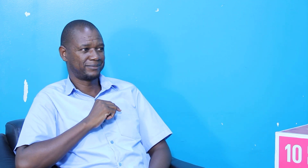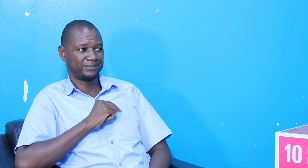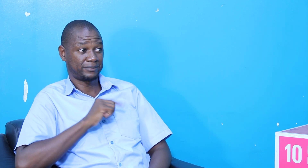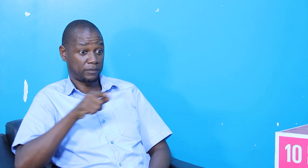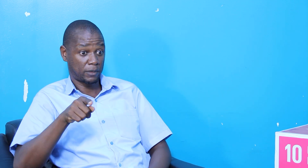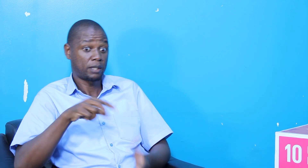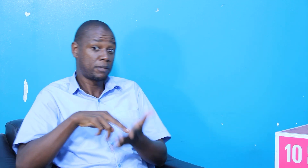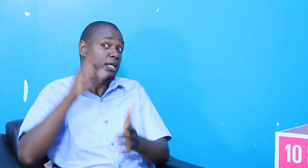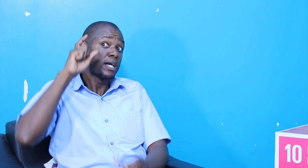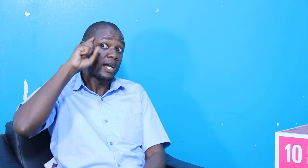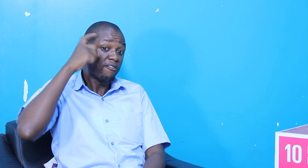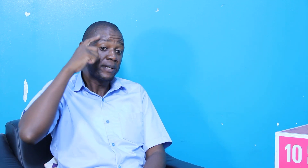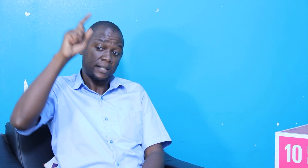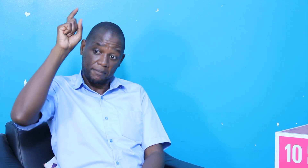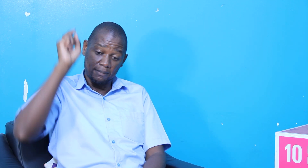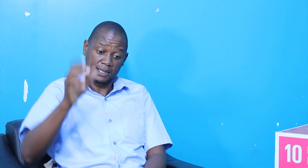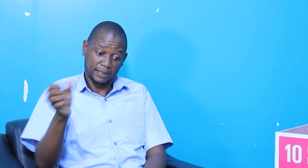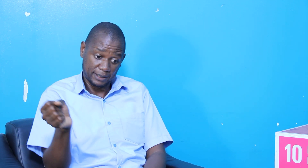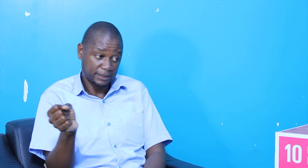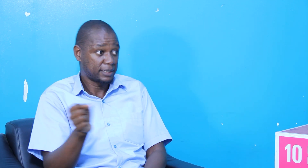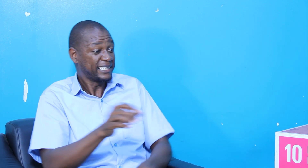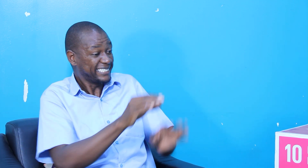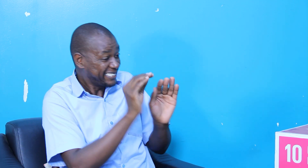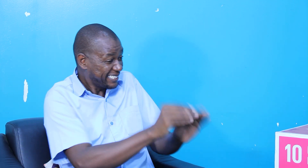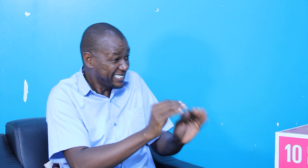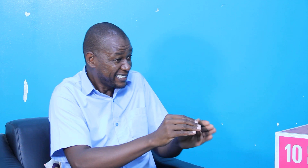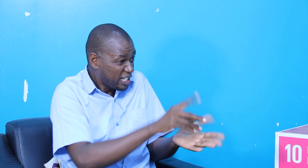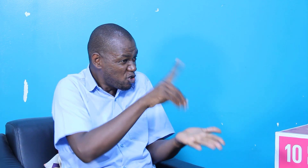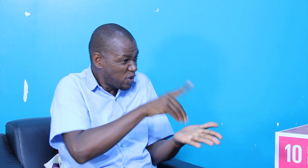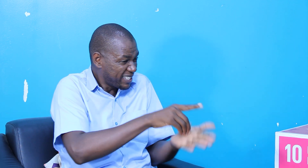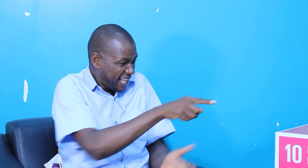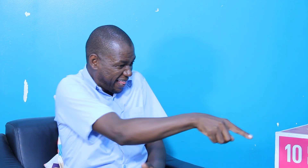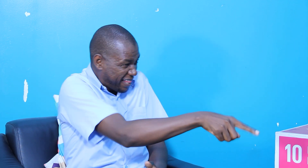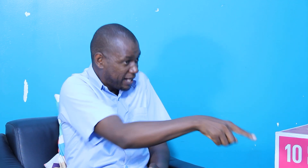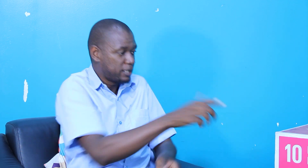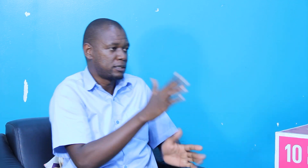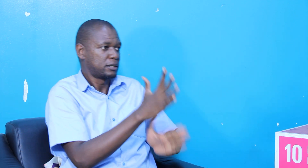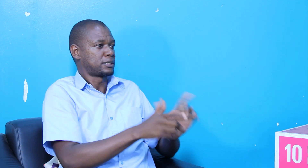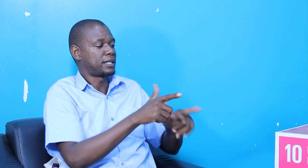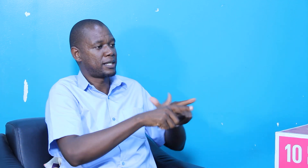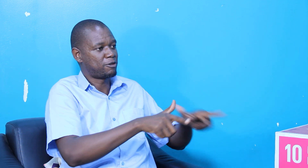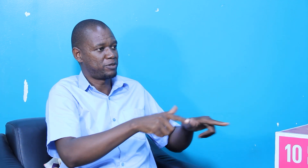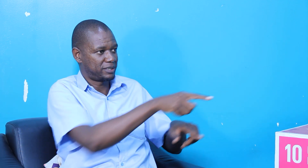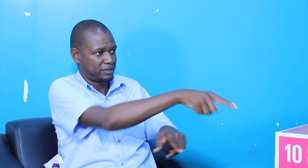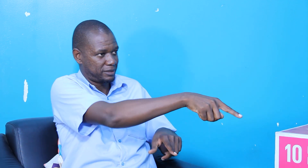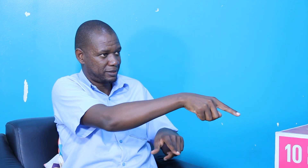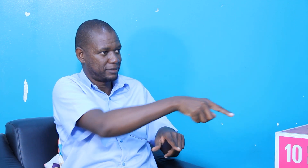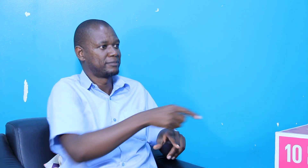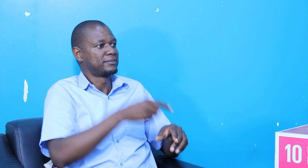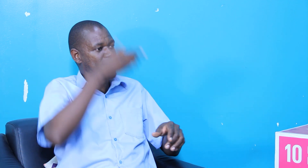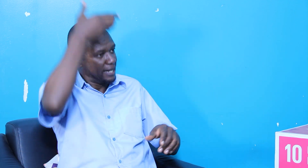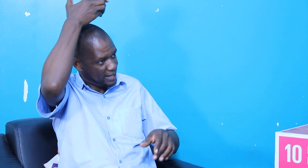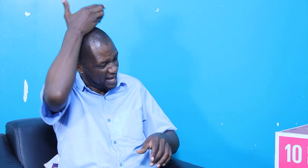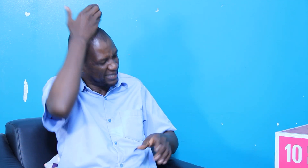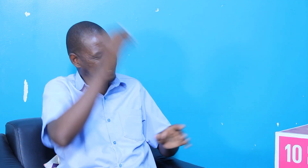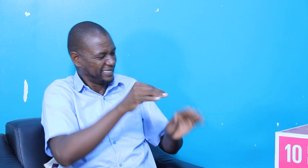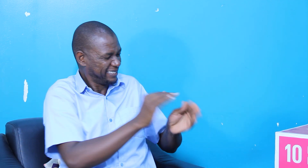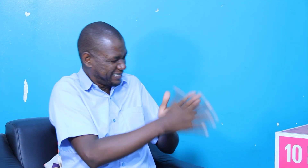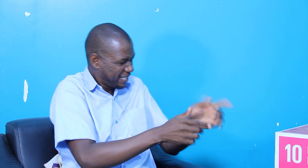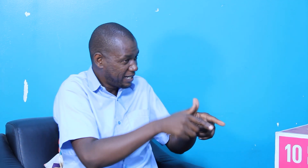the interpreter, me and you. So the government must appoint or teach the doctors sign language, must make sure